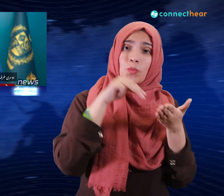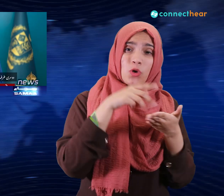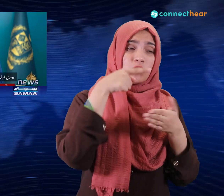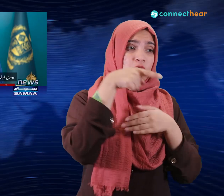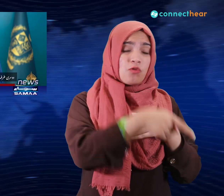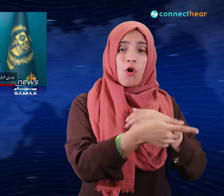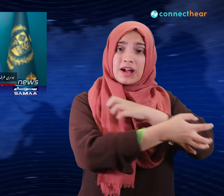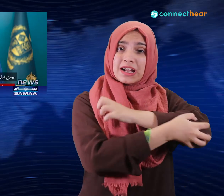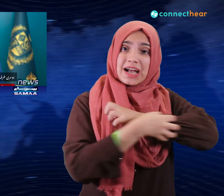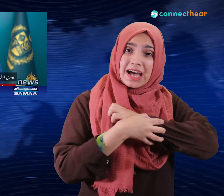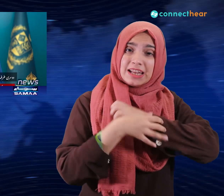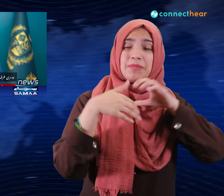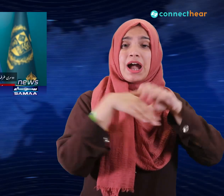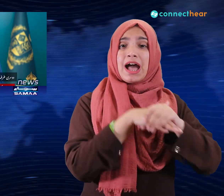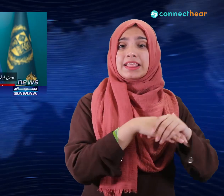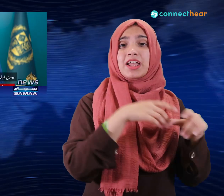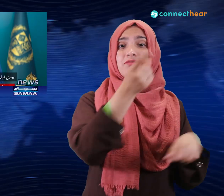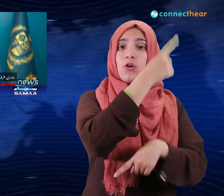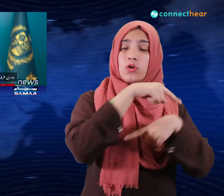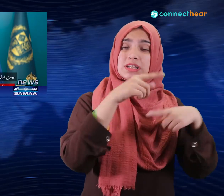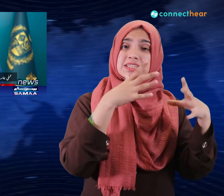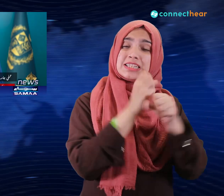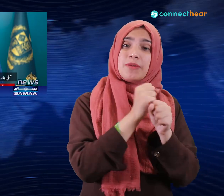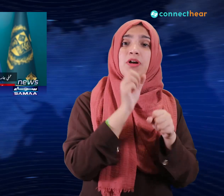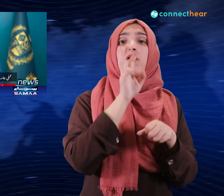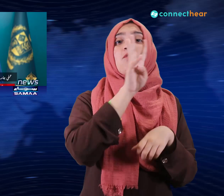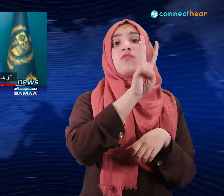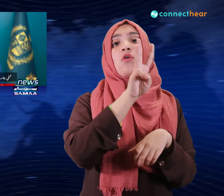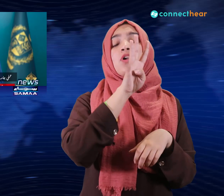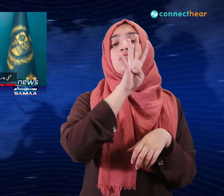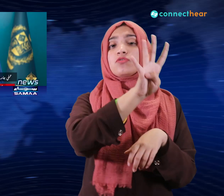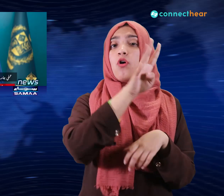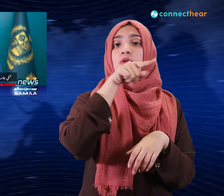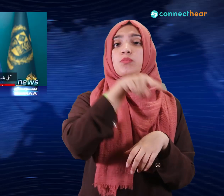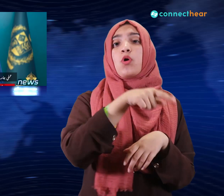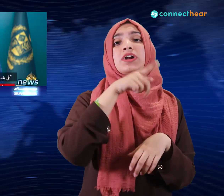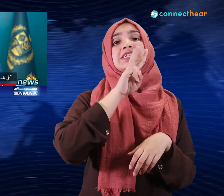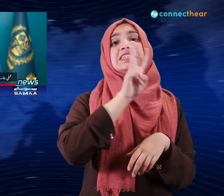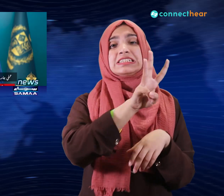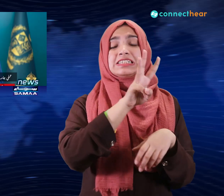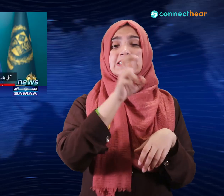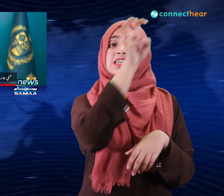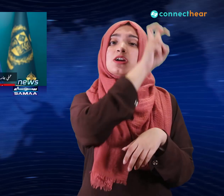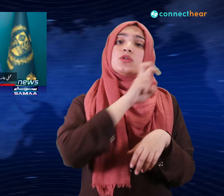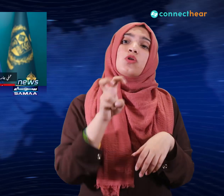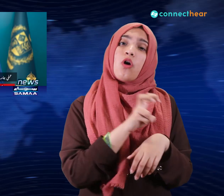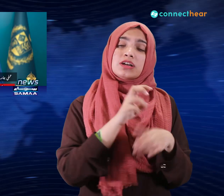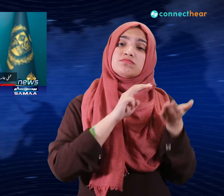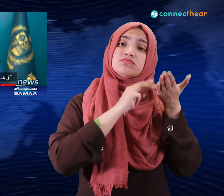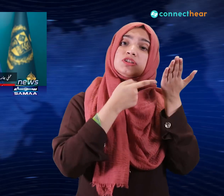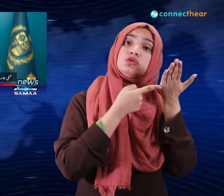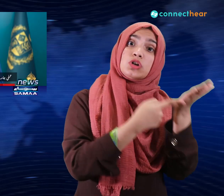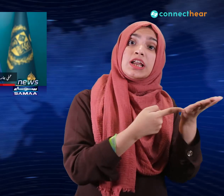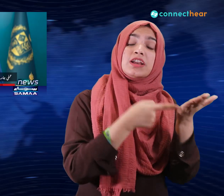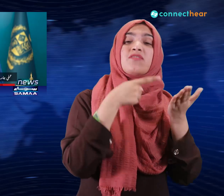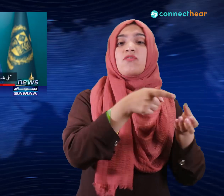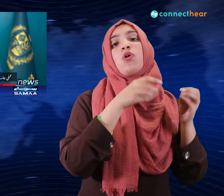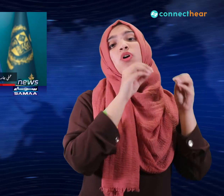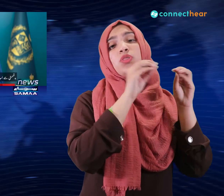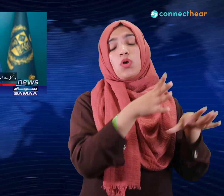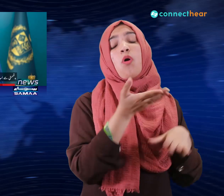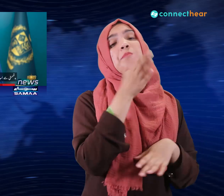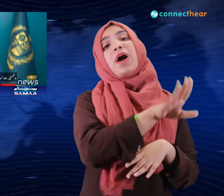are estimated to need at least $4.3 trillion to recover from the crisis and implement the